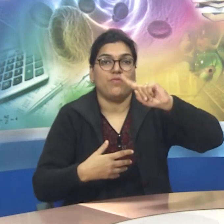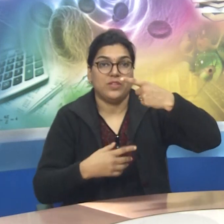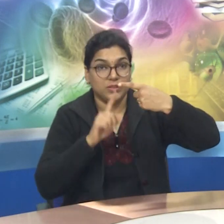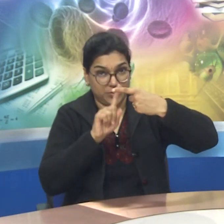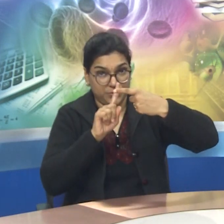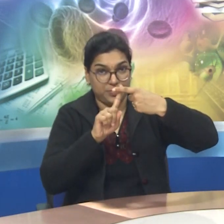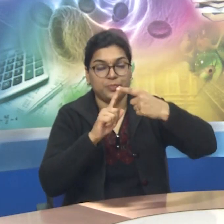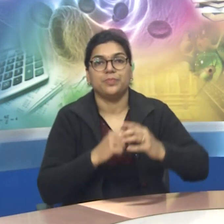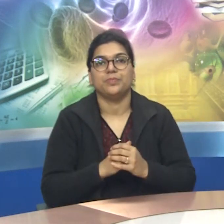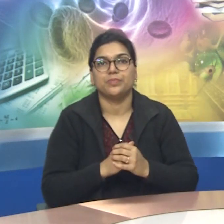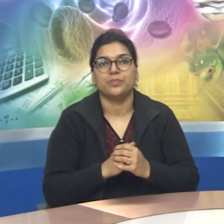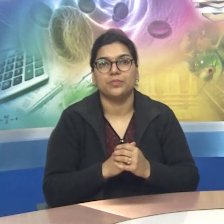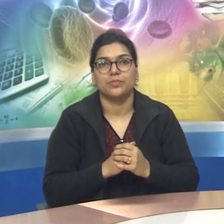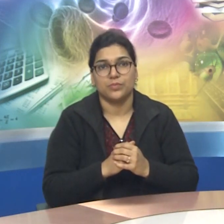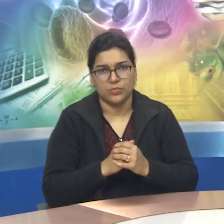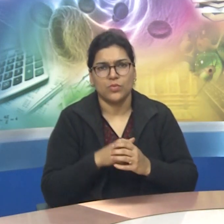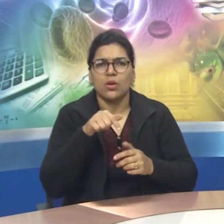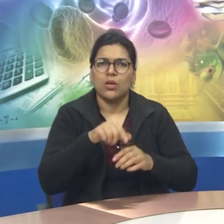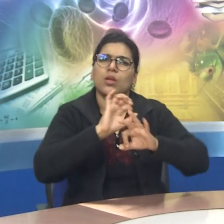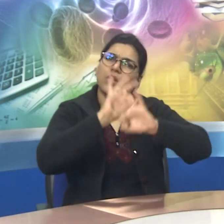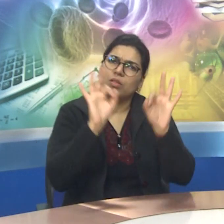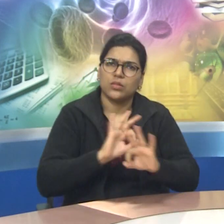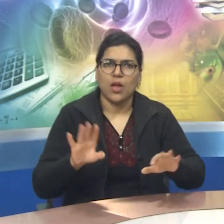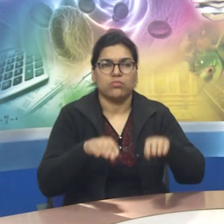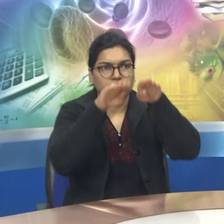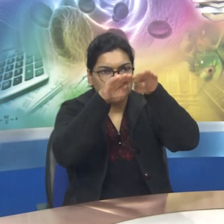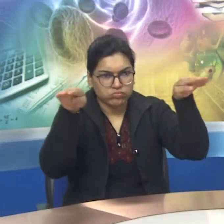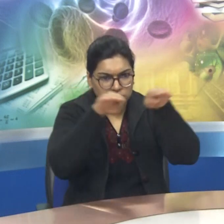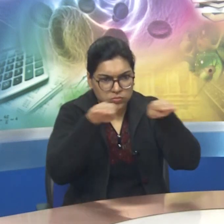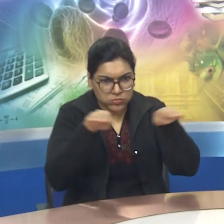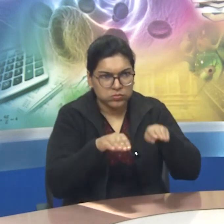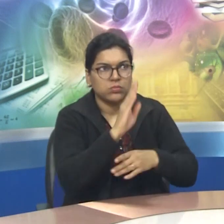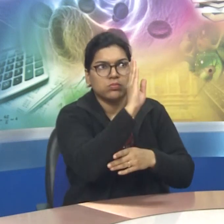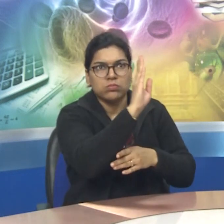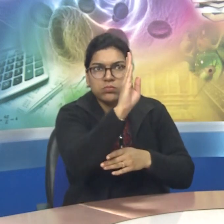The first implication of the fourth law talks about classified arrangements.